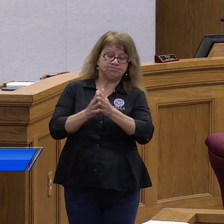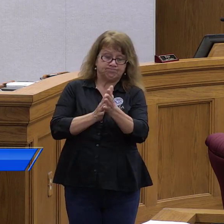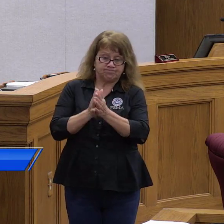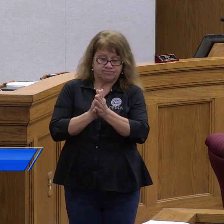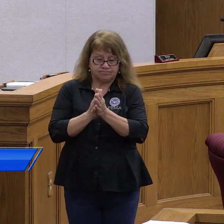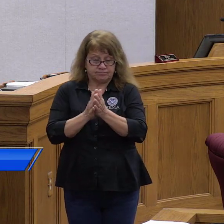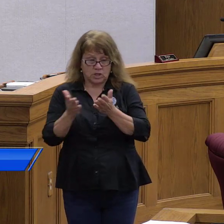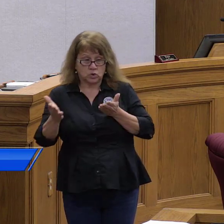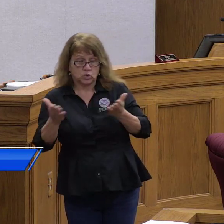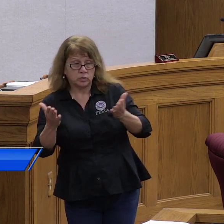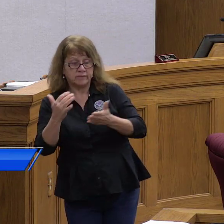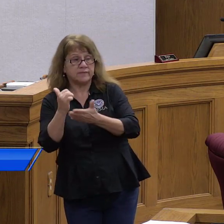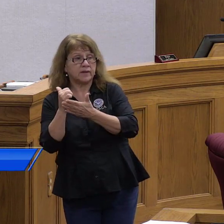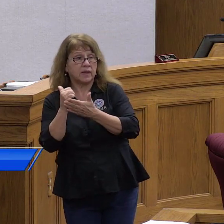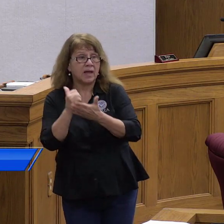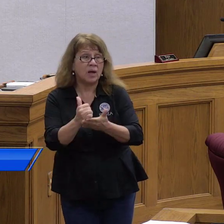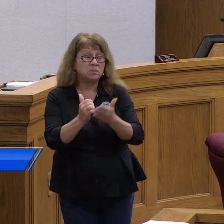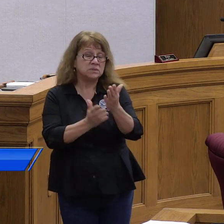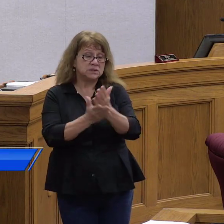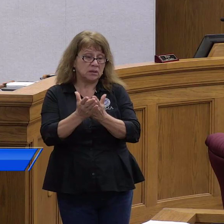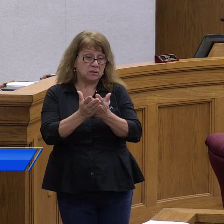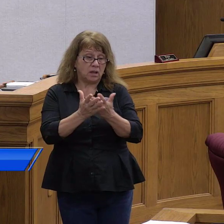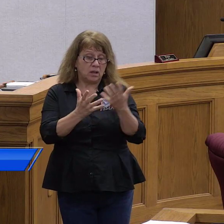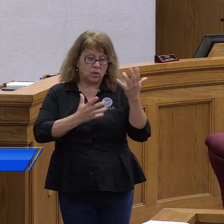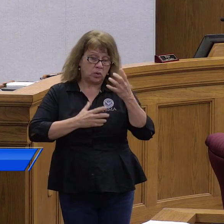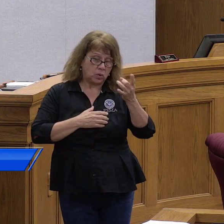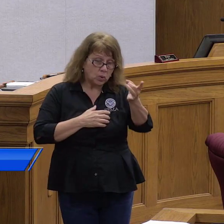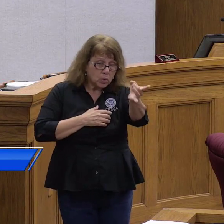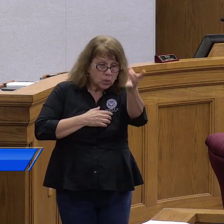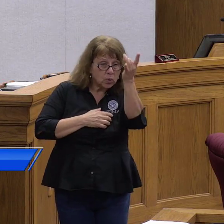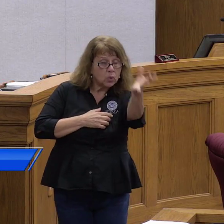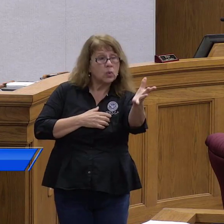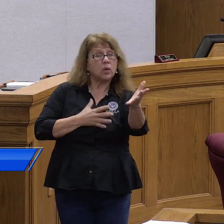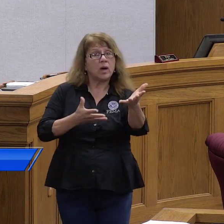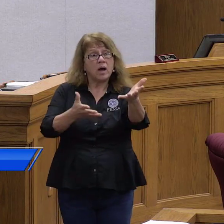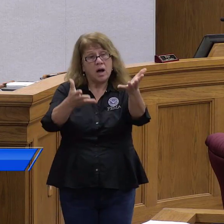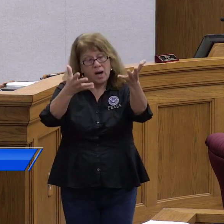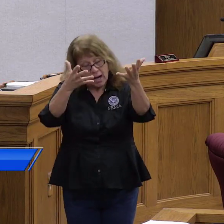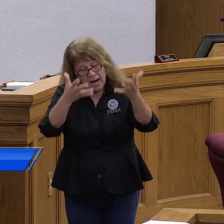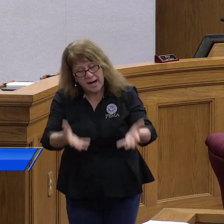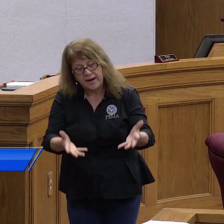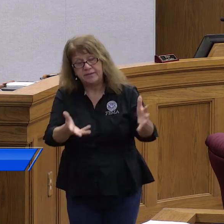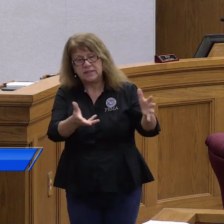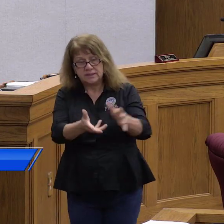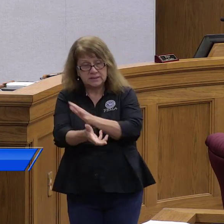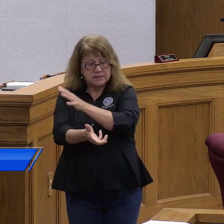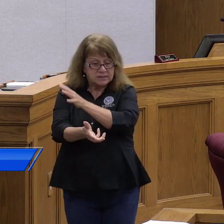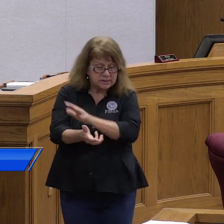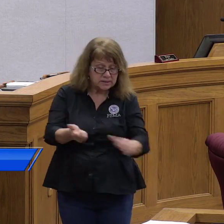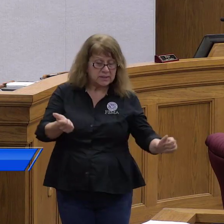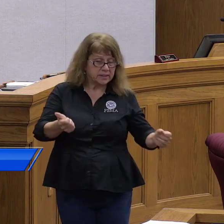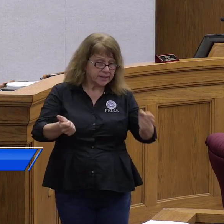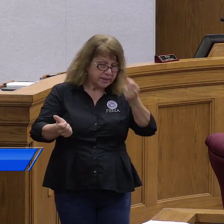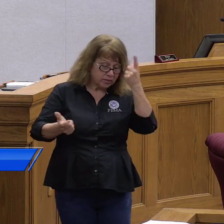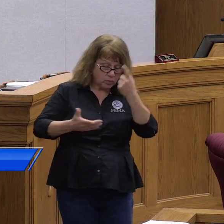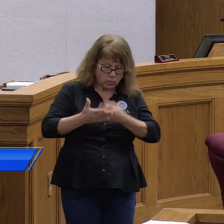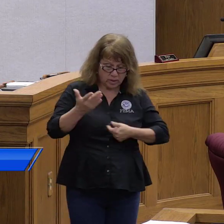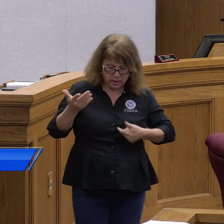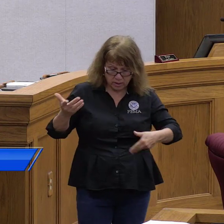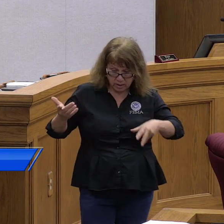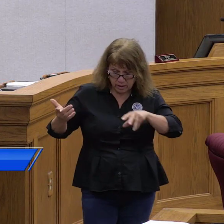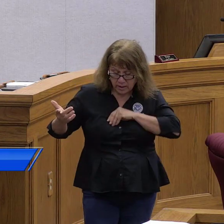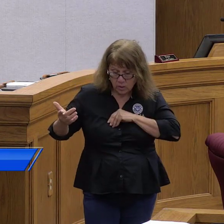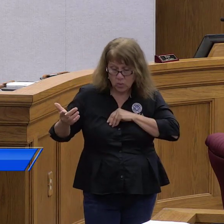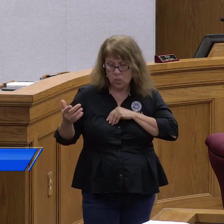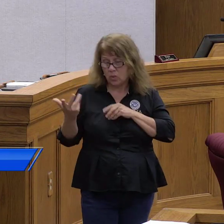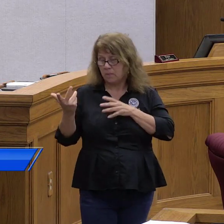For those who've had heavy damages, some of them have come by just to understand better what they own in terms of the meter